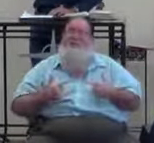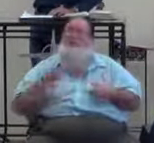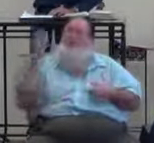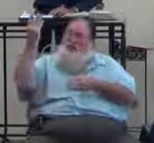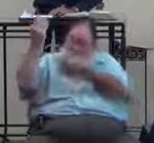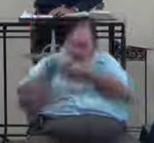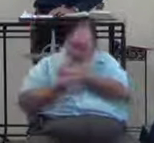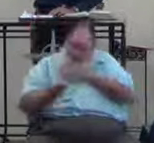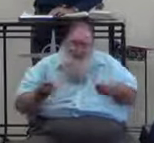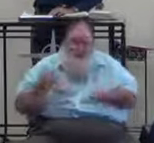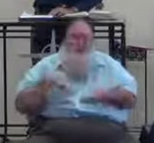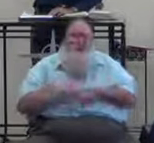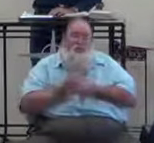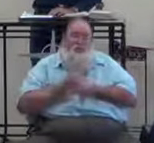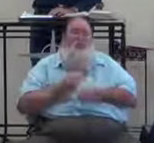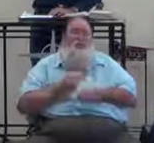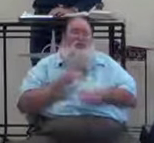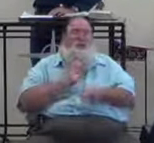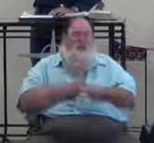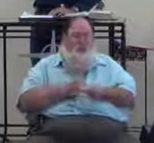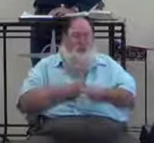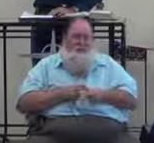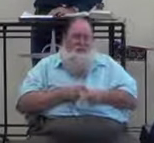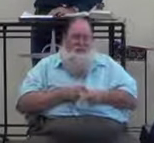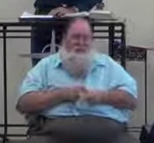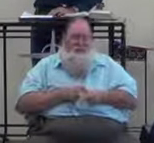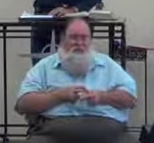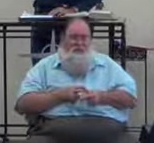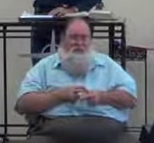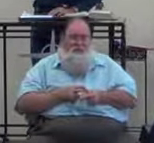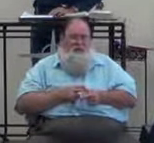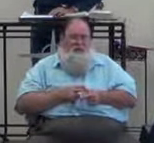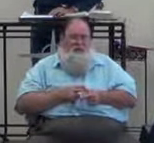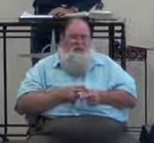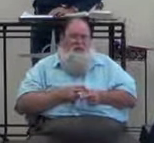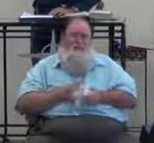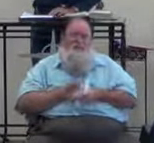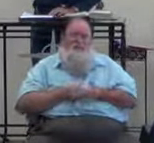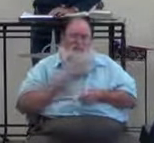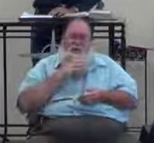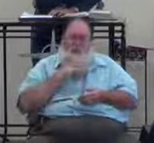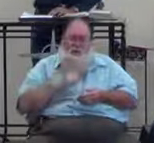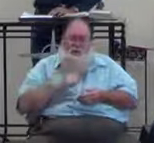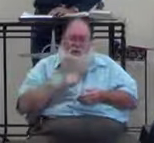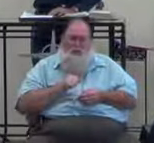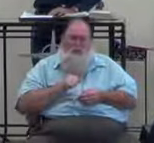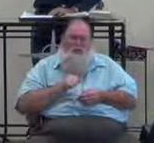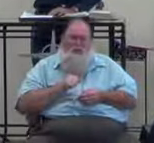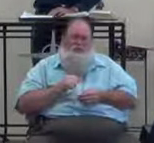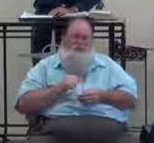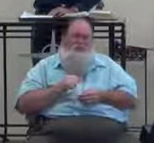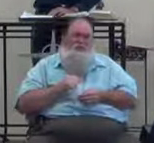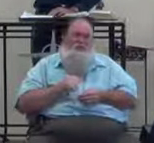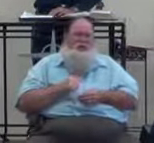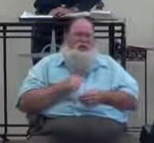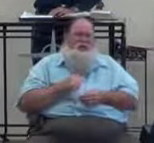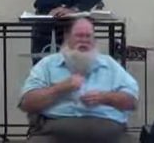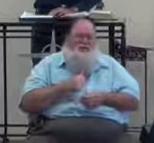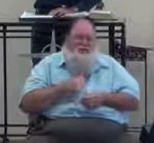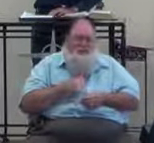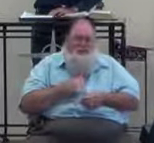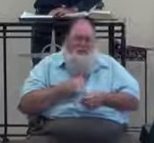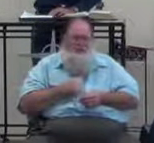that you know what? There's an old self that we have before we accepted Jesus Christ. And that stuff, Satan will run that